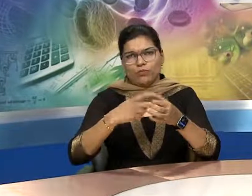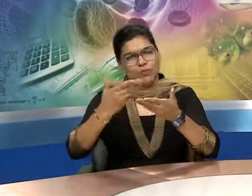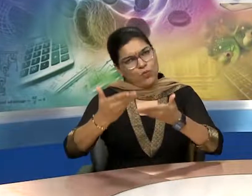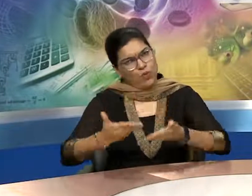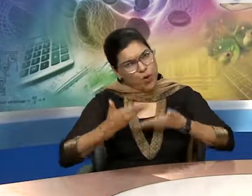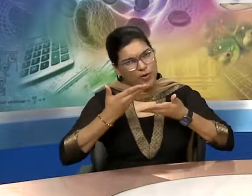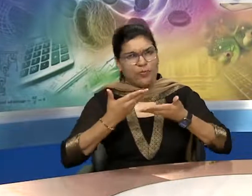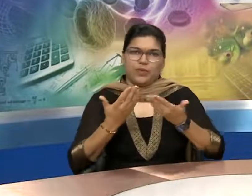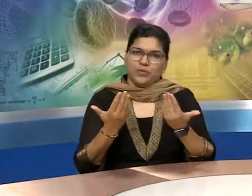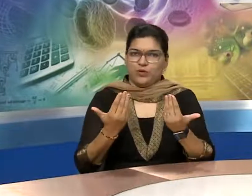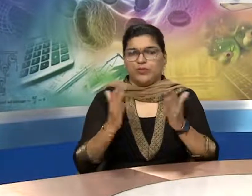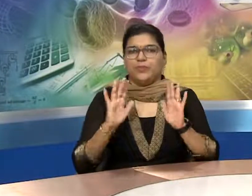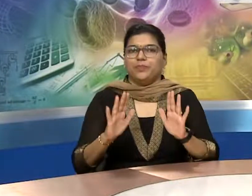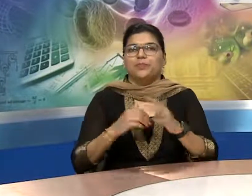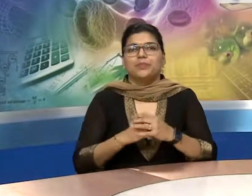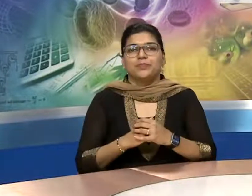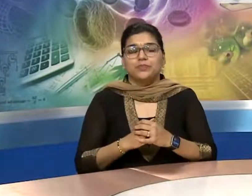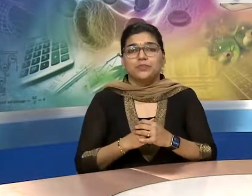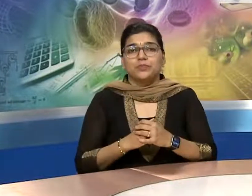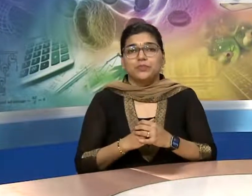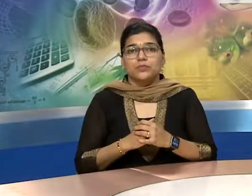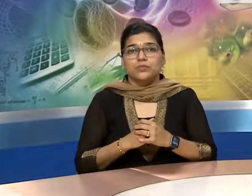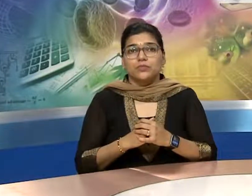join our session.